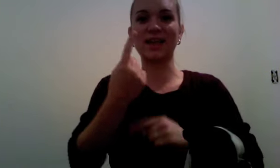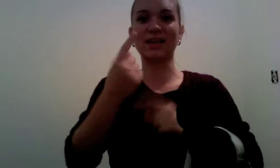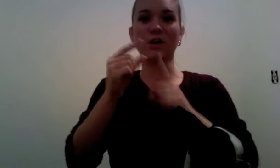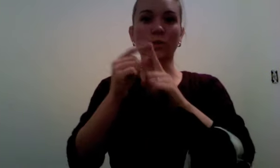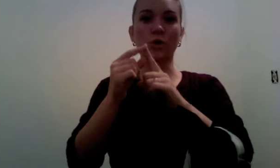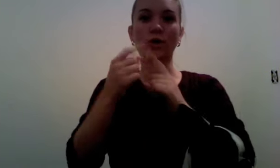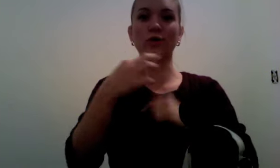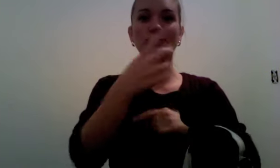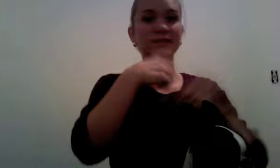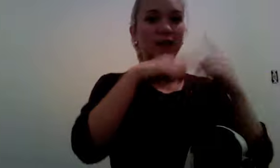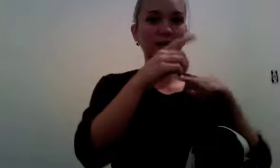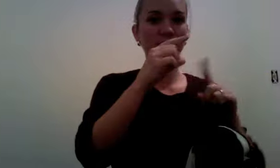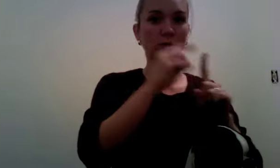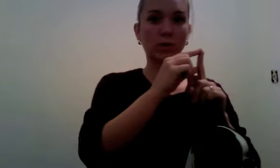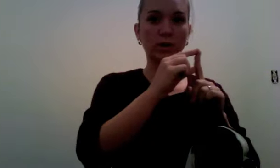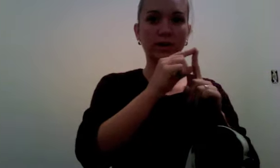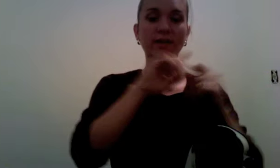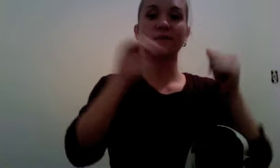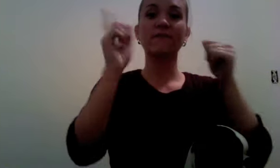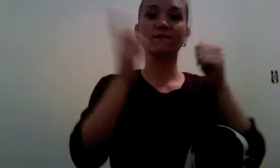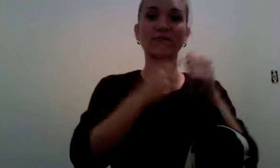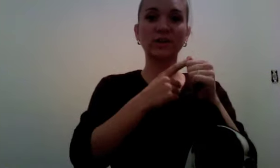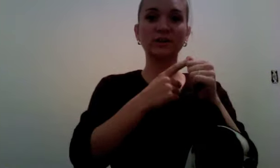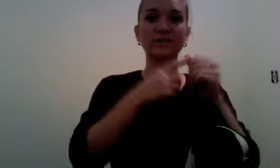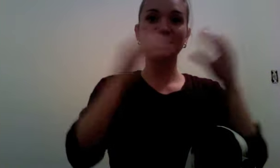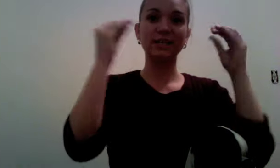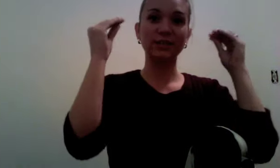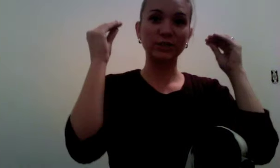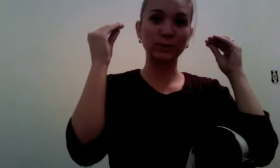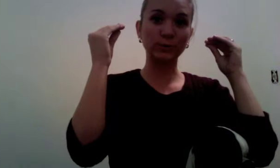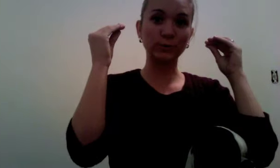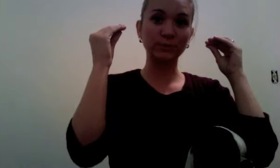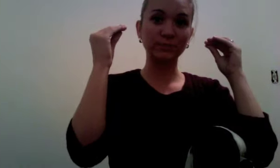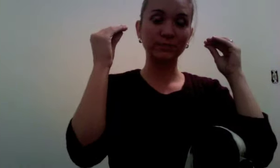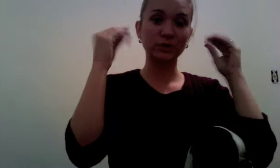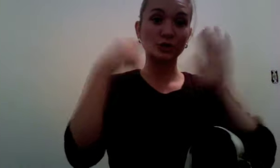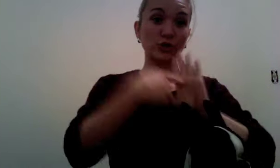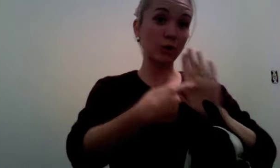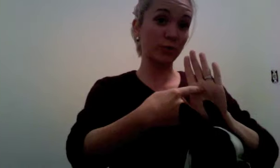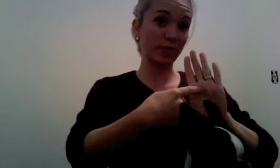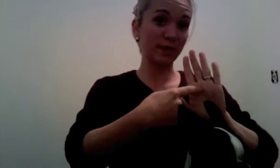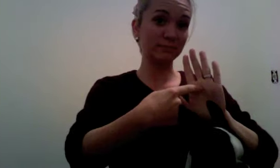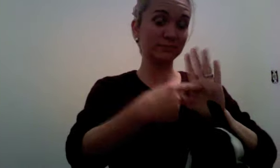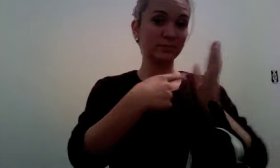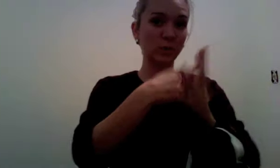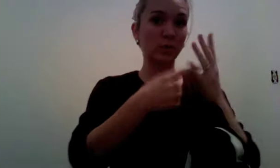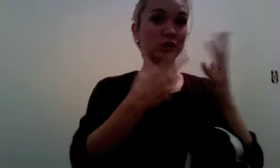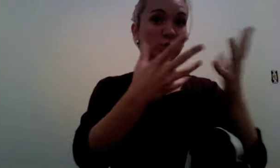a word or sign a word. First, you show them what you